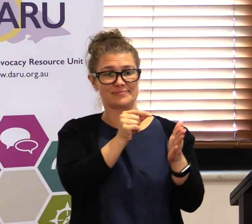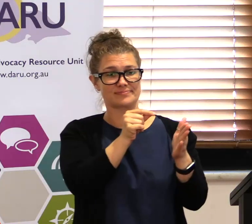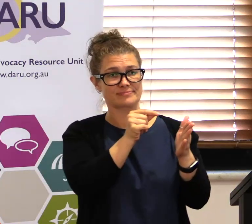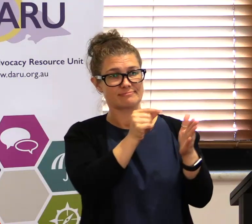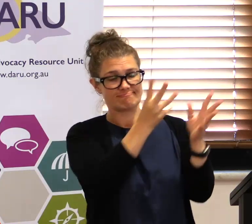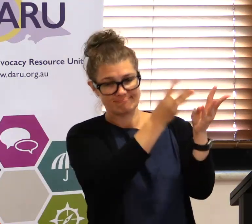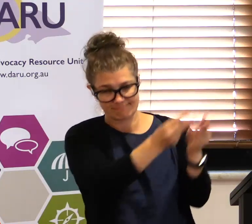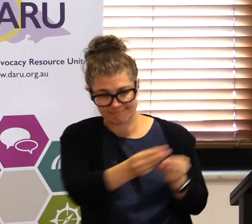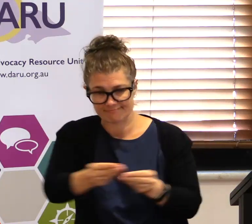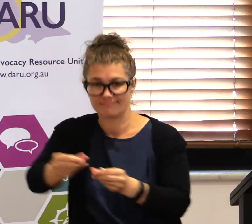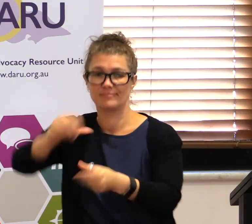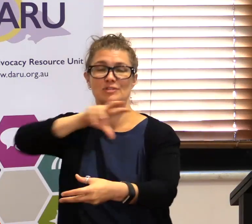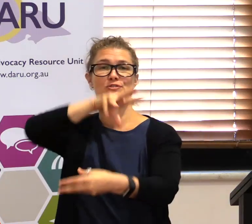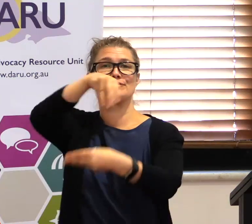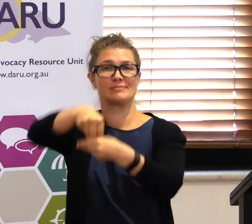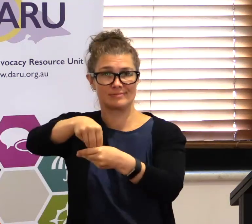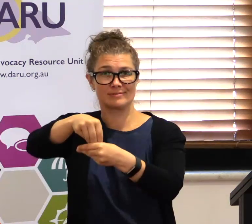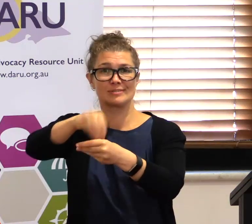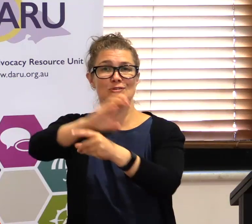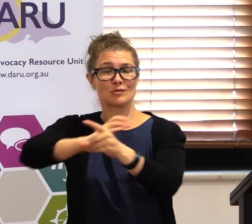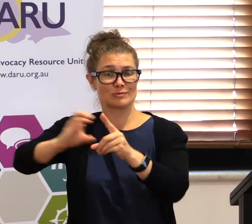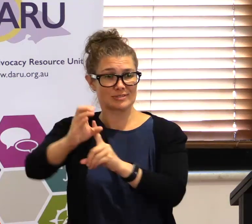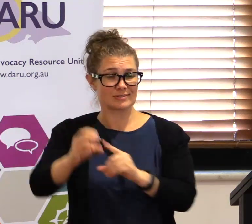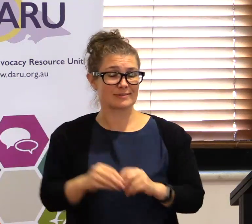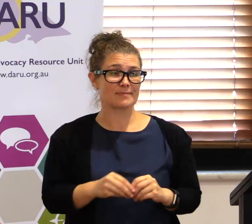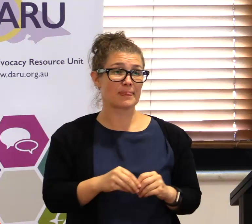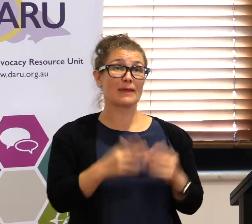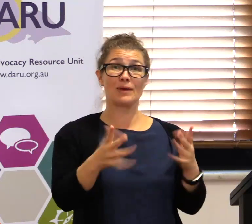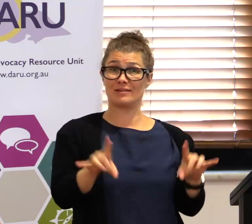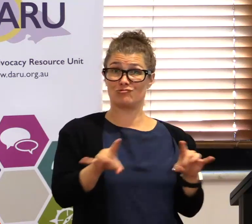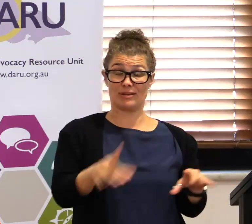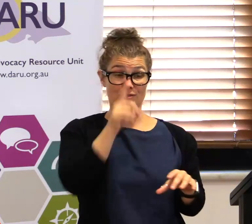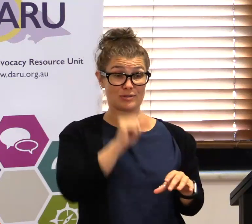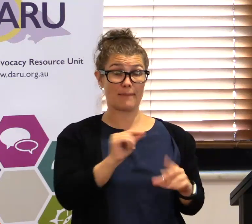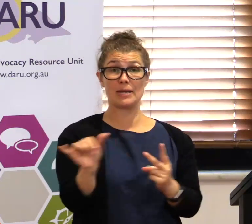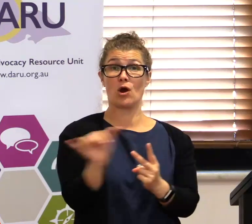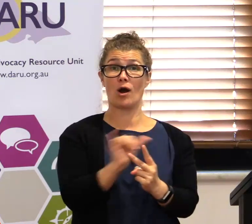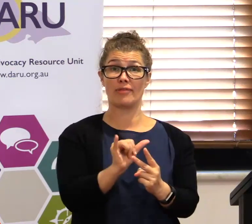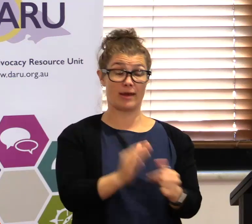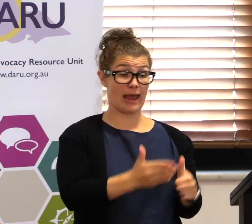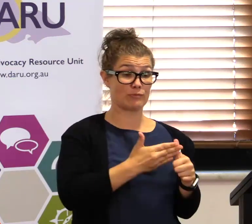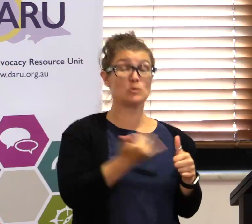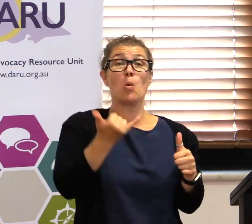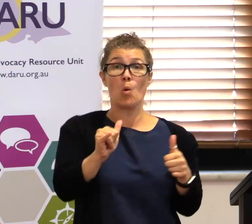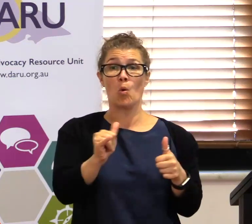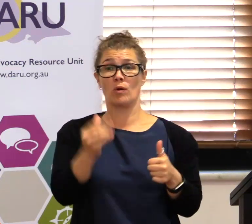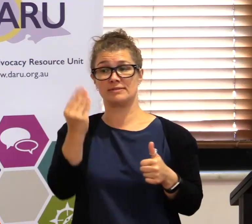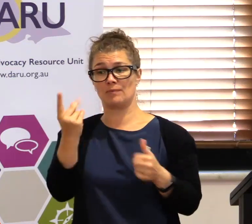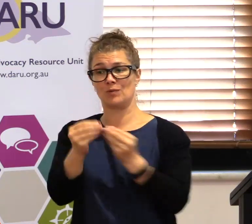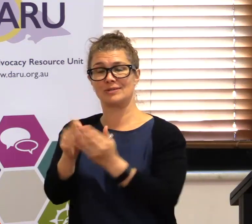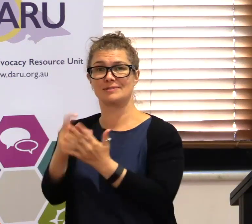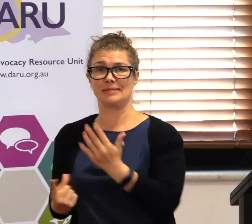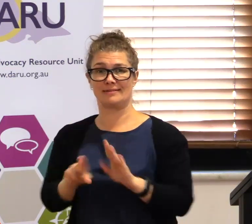having. And in Australia, it can be one thing. You can be Aboriginal or a person with disability. You know, this is how we've